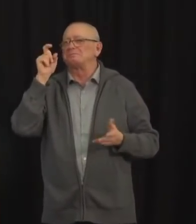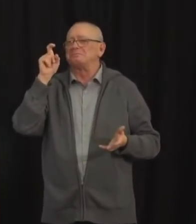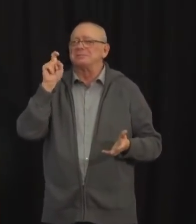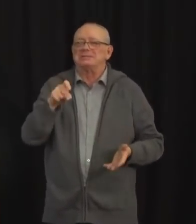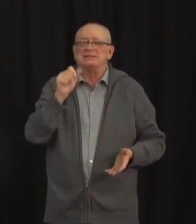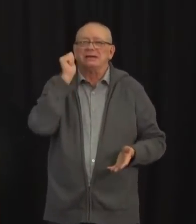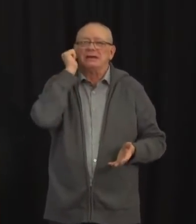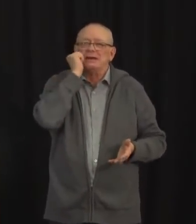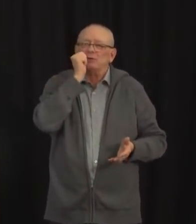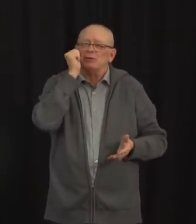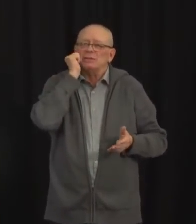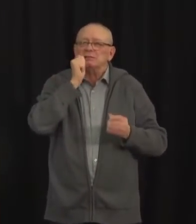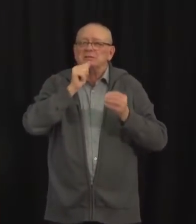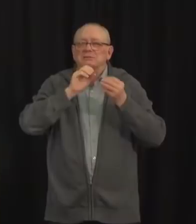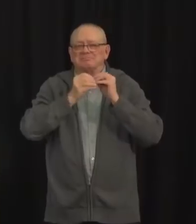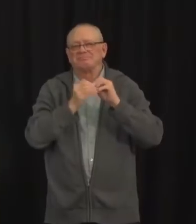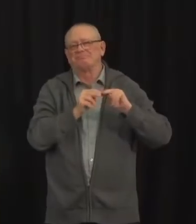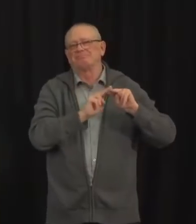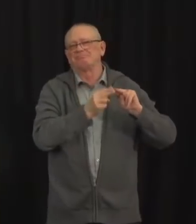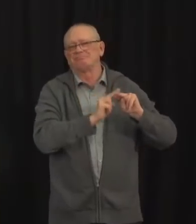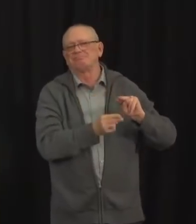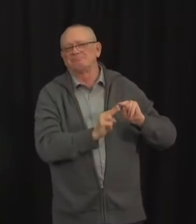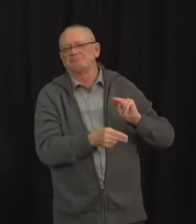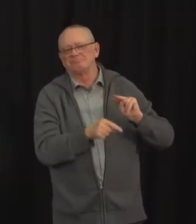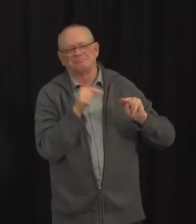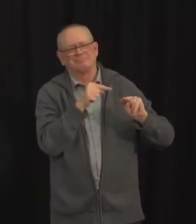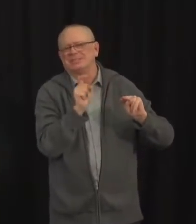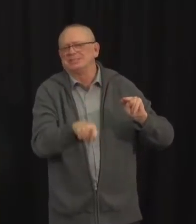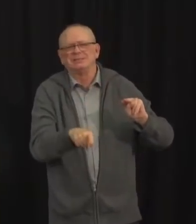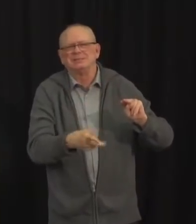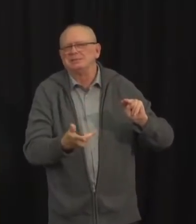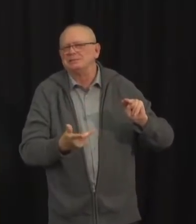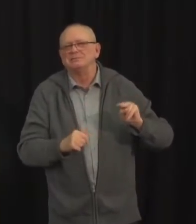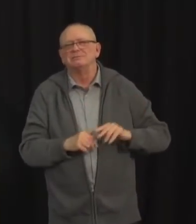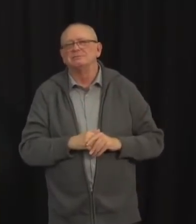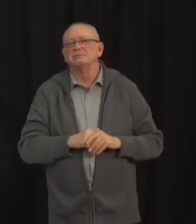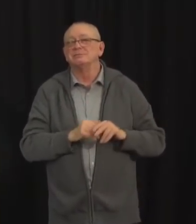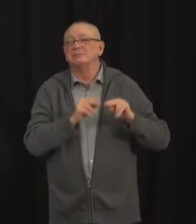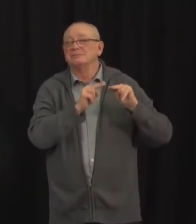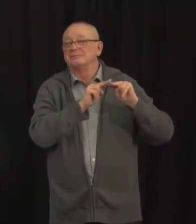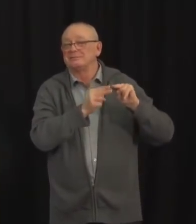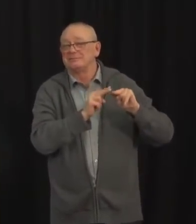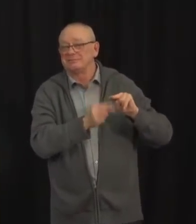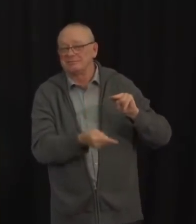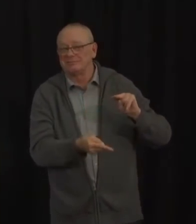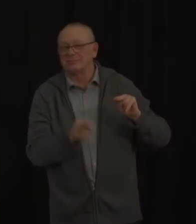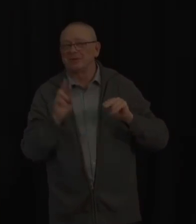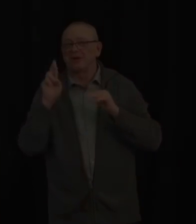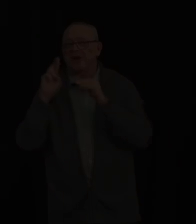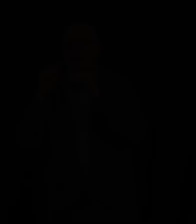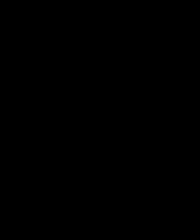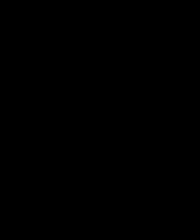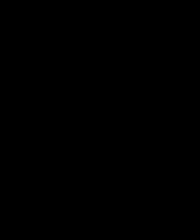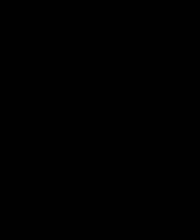and it will require, again, that we're seeing that continuous lowering day over day of our number of new active cases.